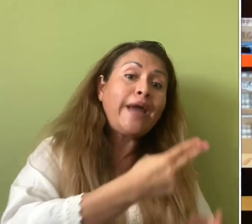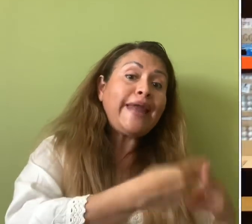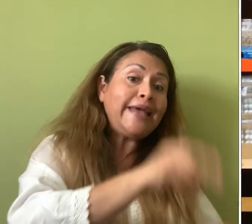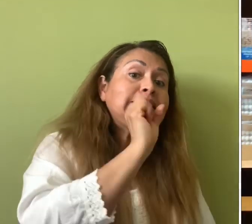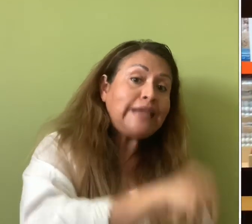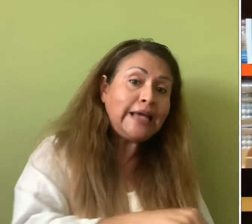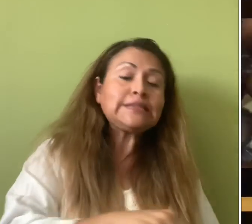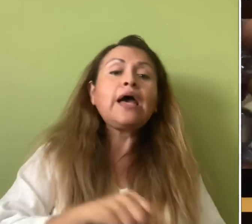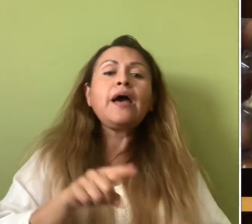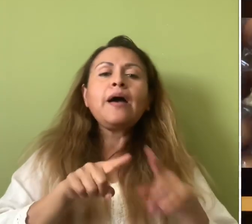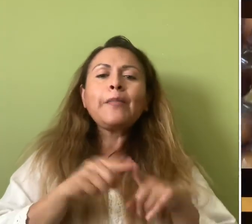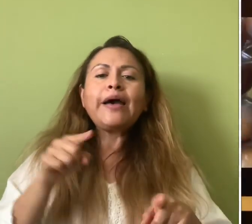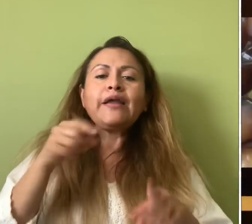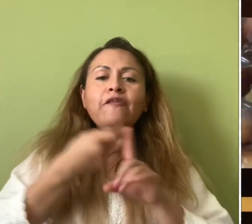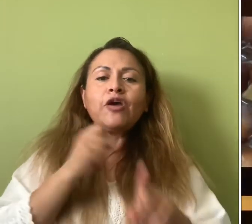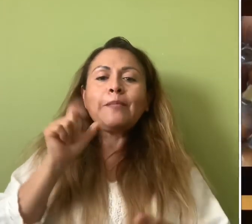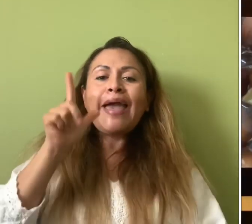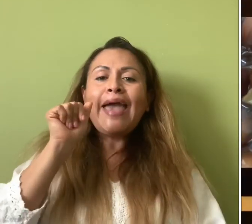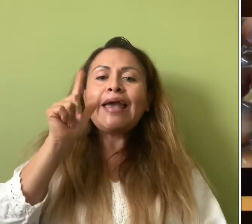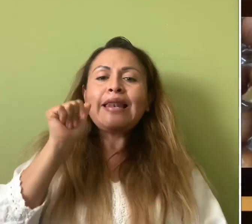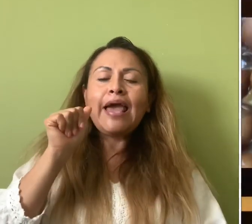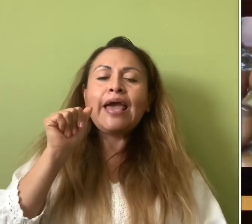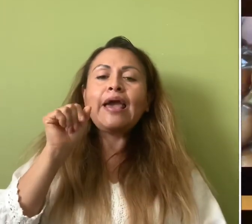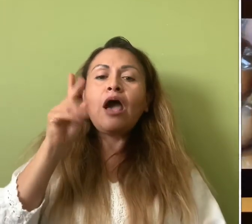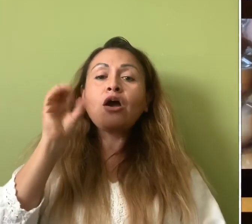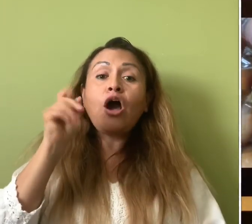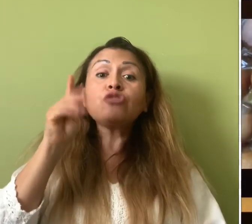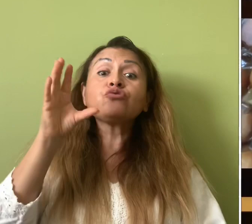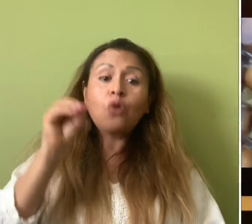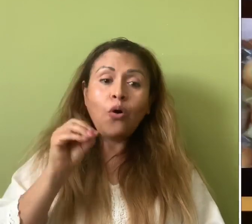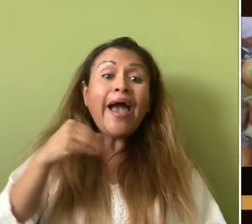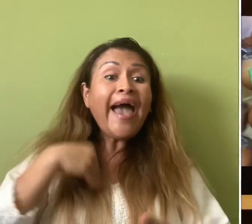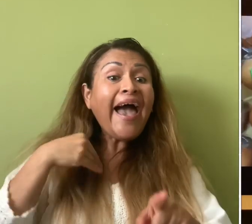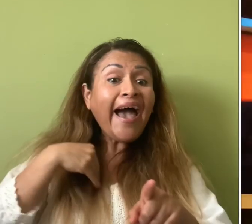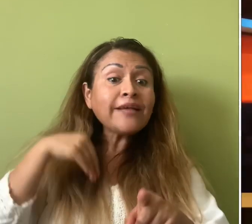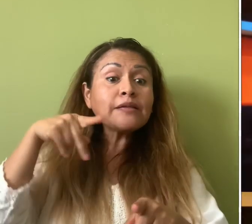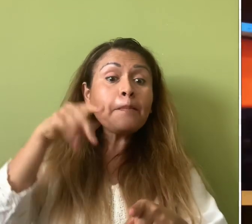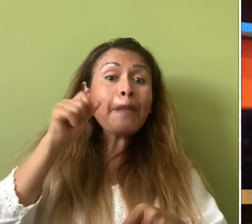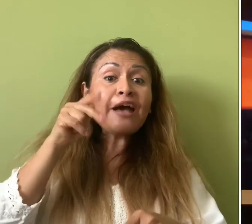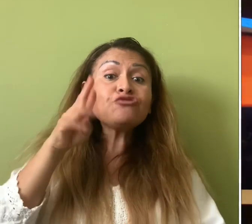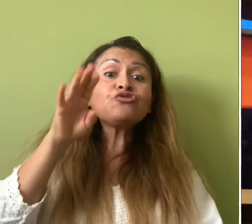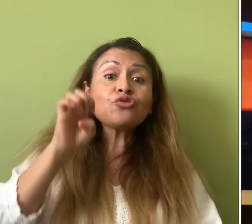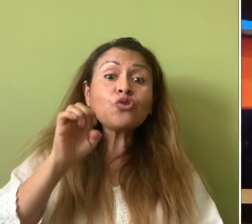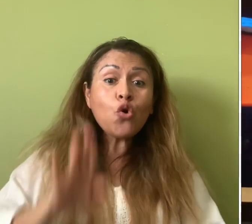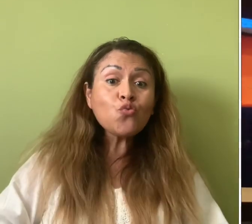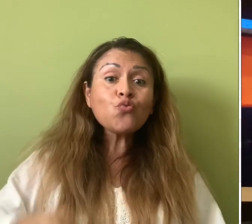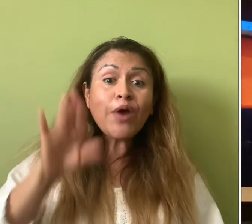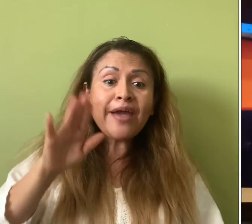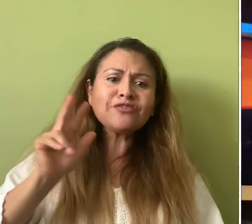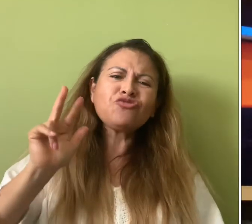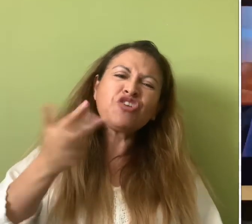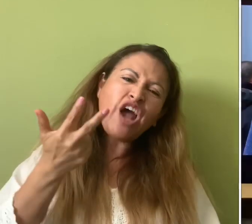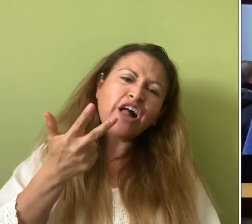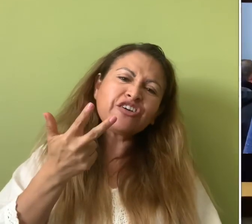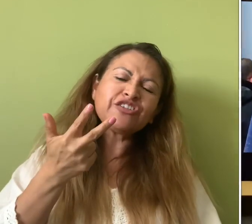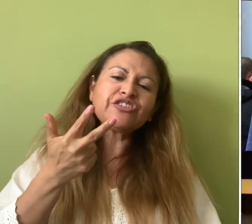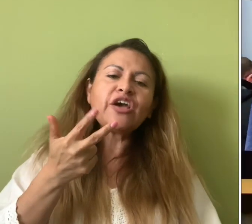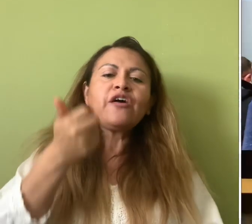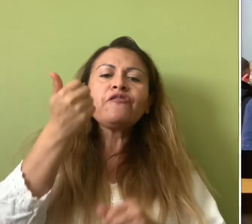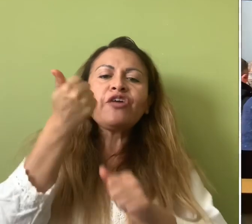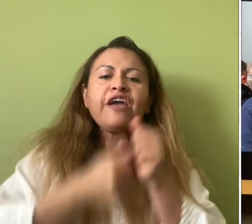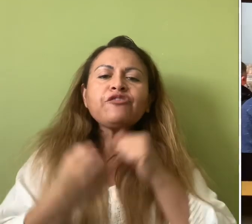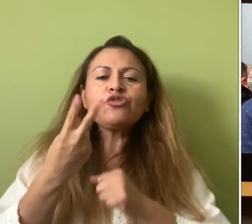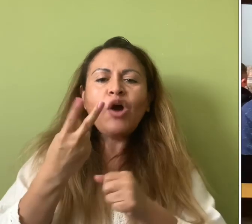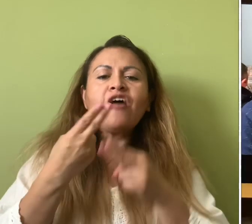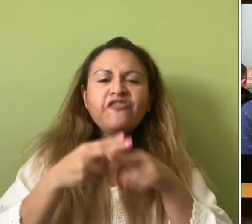Costco video in LA, they have organic pasture-raised eggs at some locations, and it's like $3.80 a dozen. Those